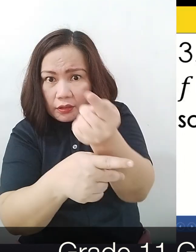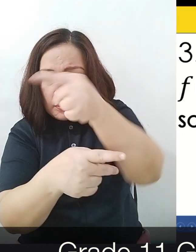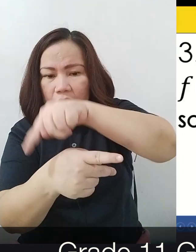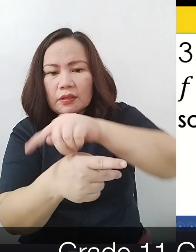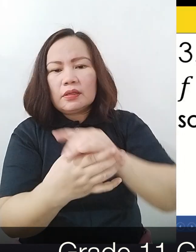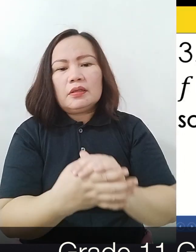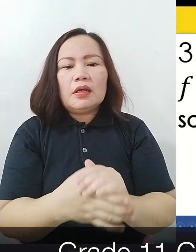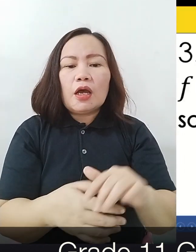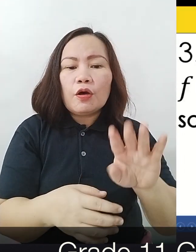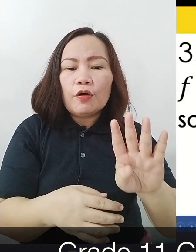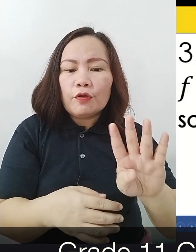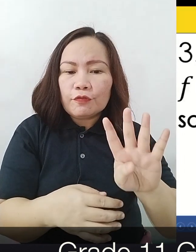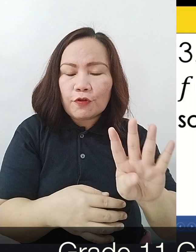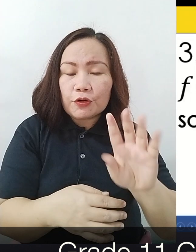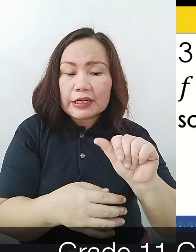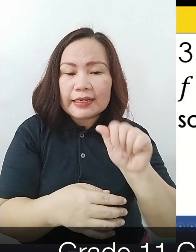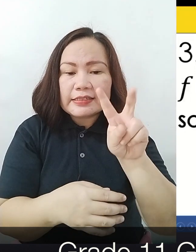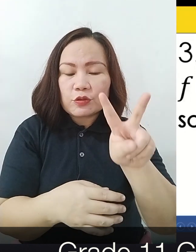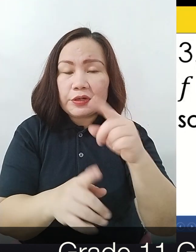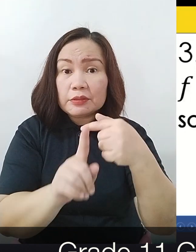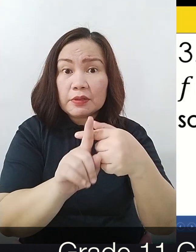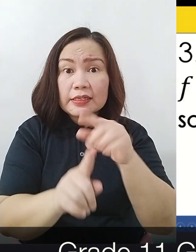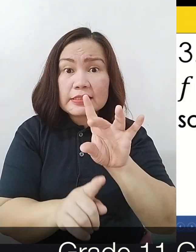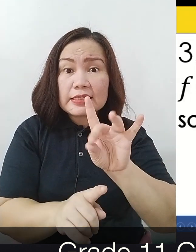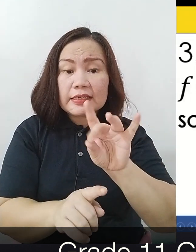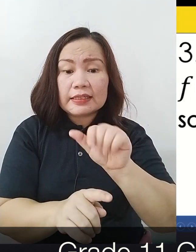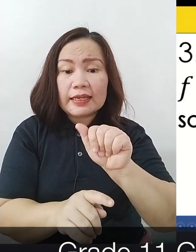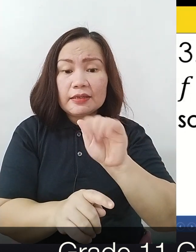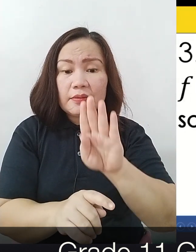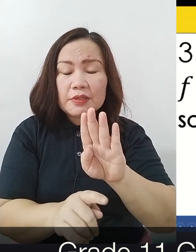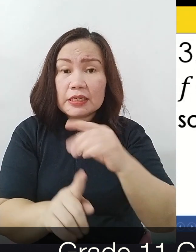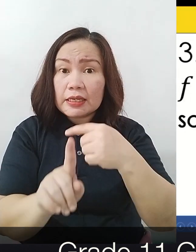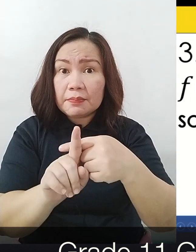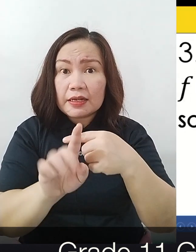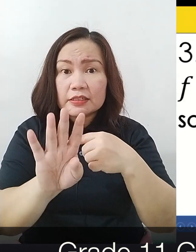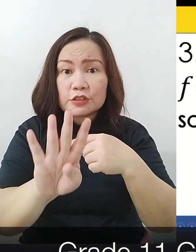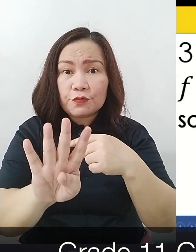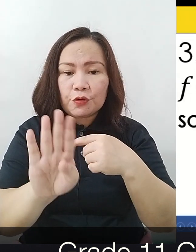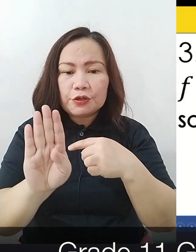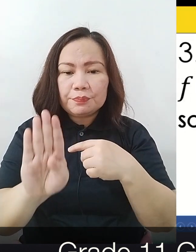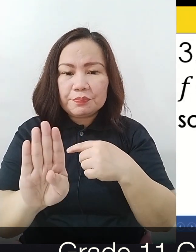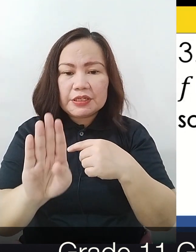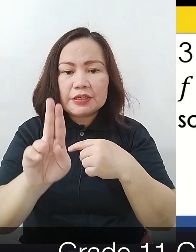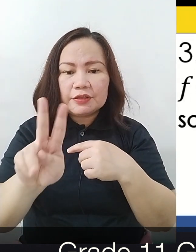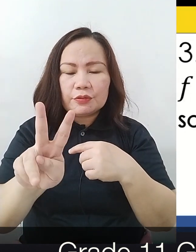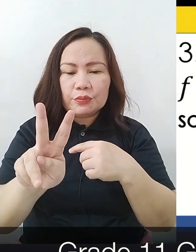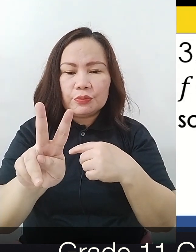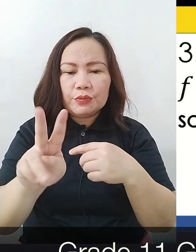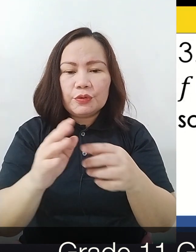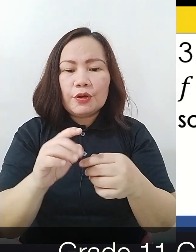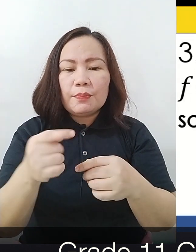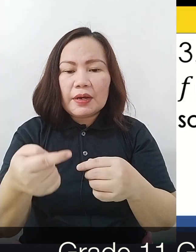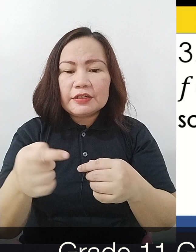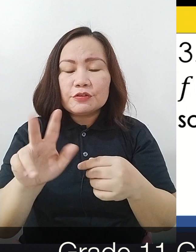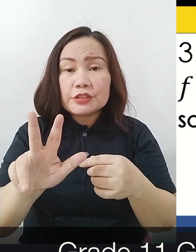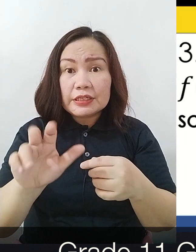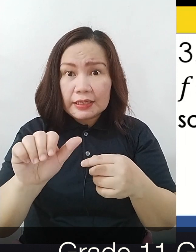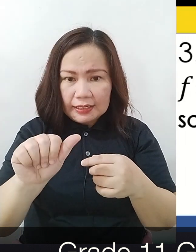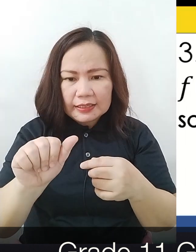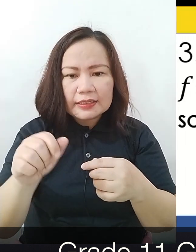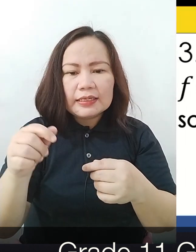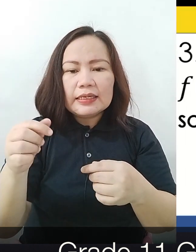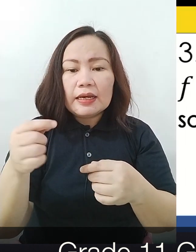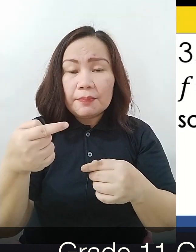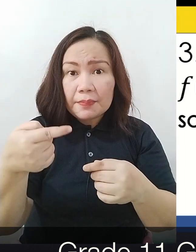4b squared minus 3a minus 3b. So, dapat mauna dyan yung highest exponent natin.